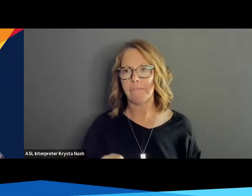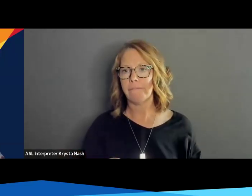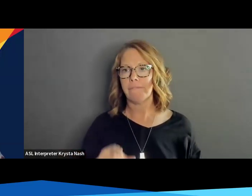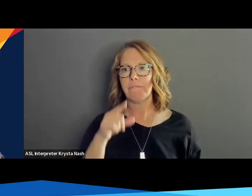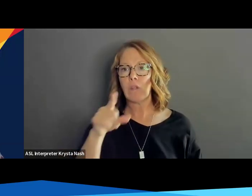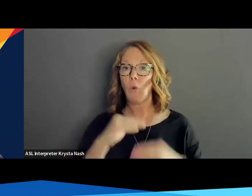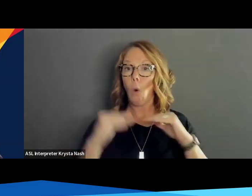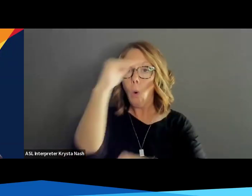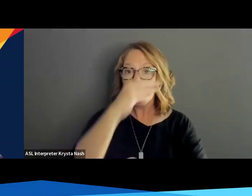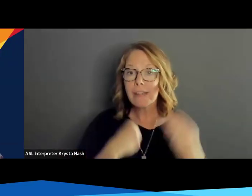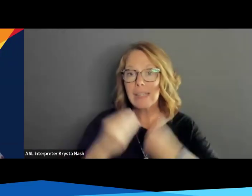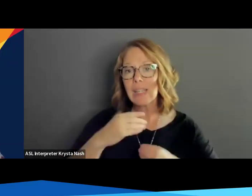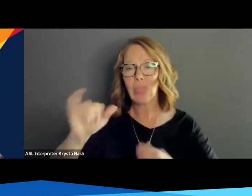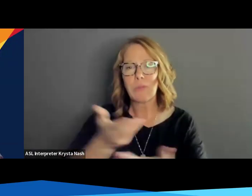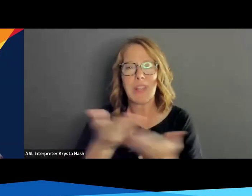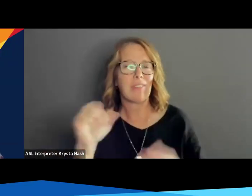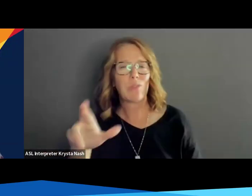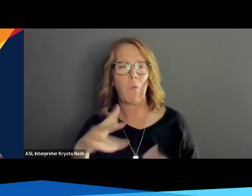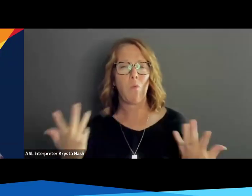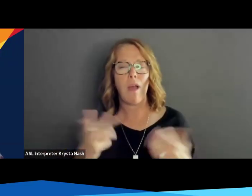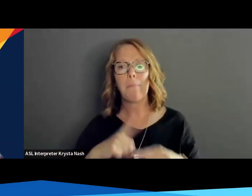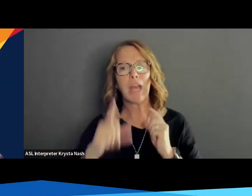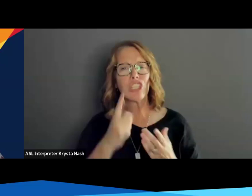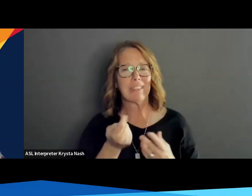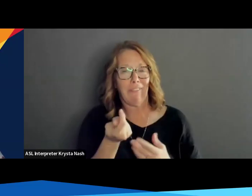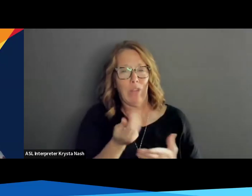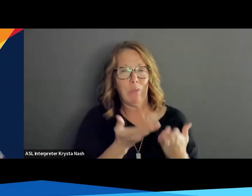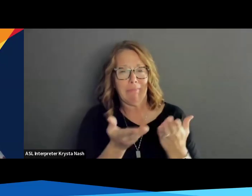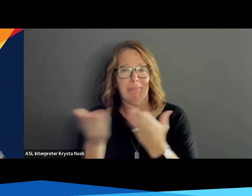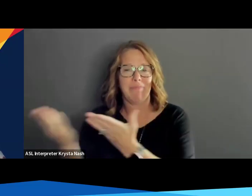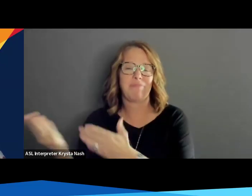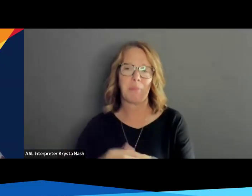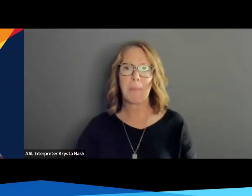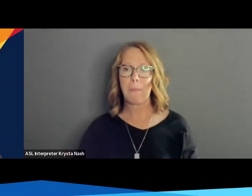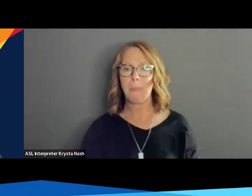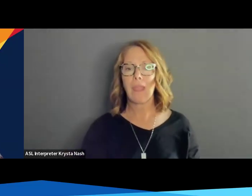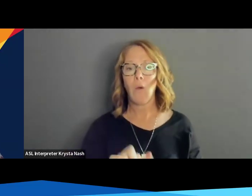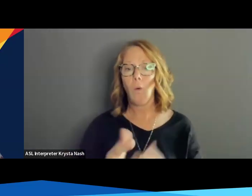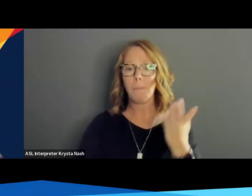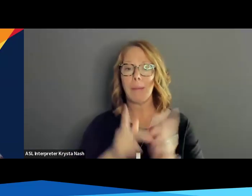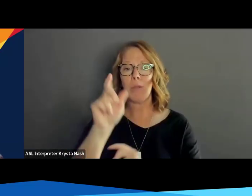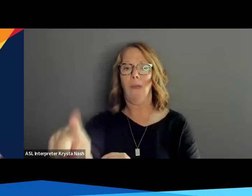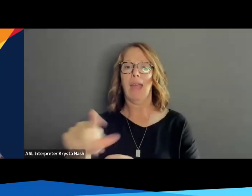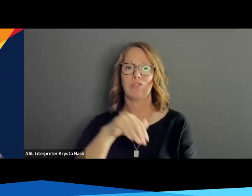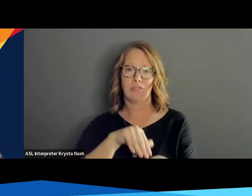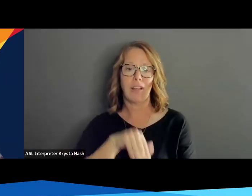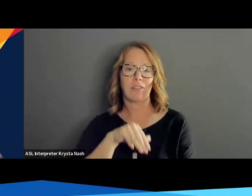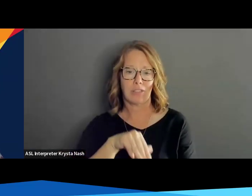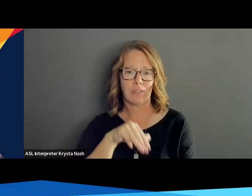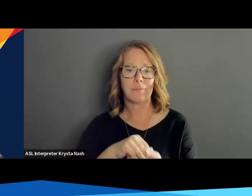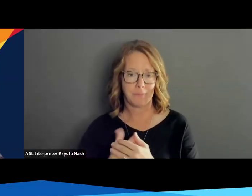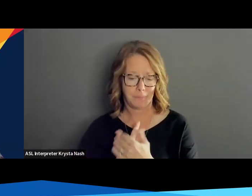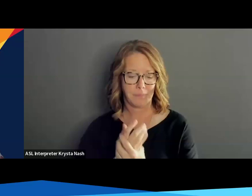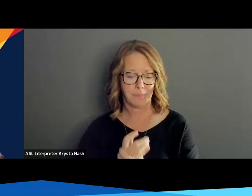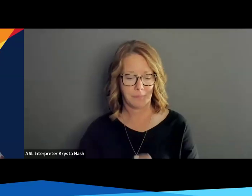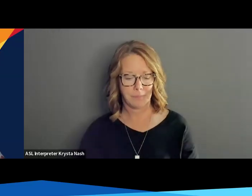you're overdoing it or whatever. So these are just some things to think about, some questions to ask your health professional if that would be the right